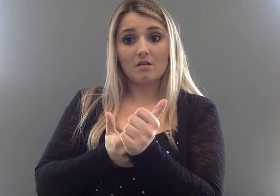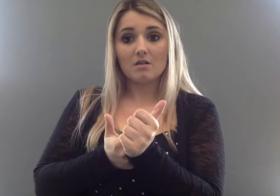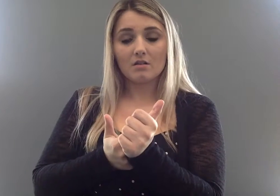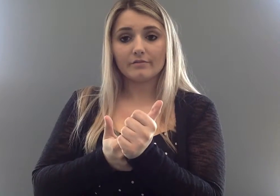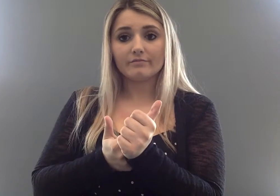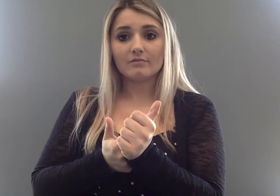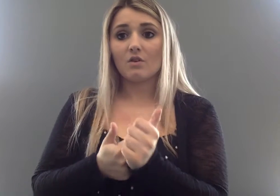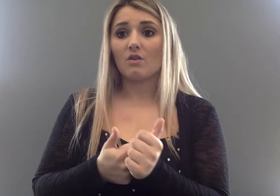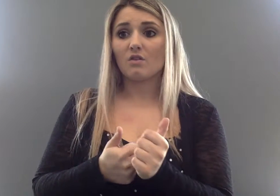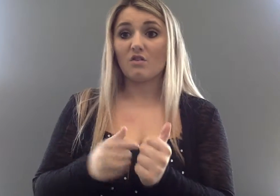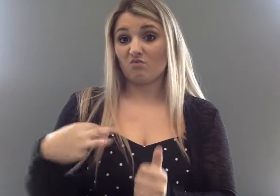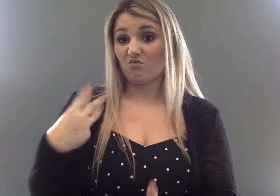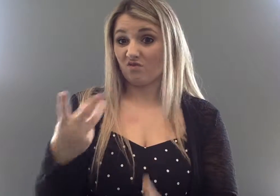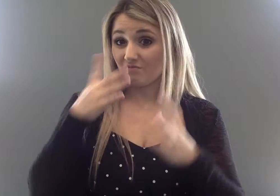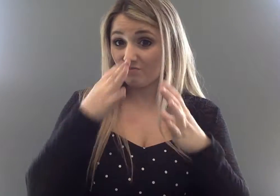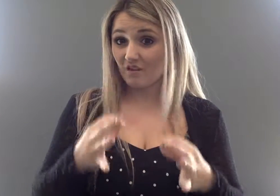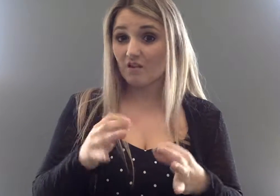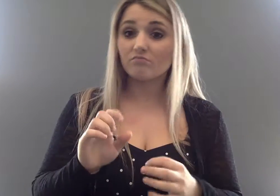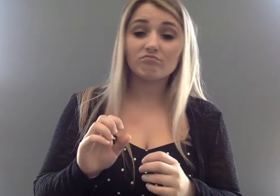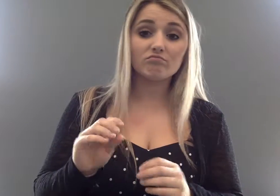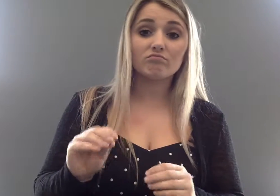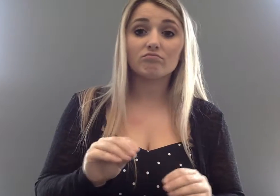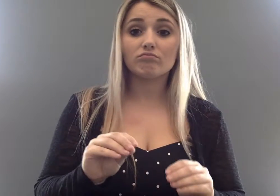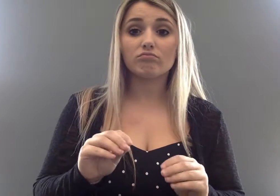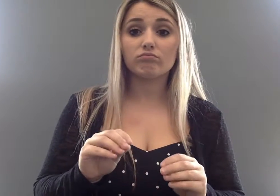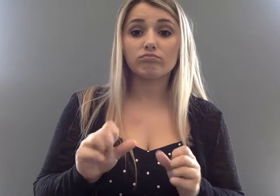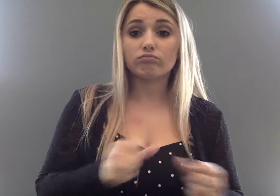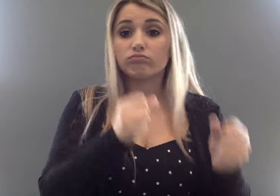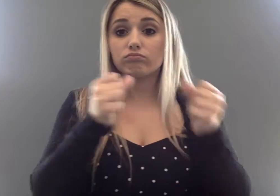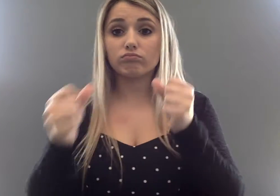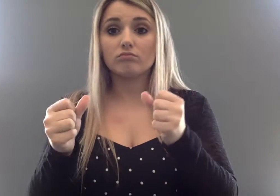Boston. So Washington goes to Boston.